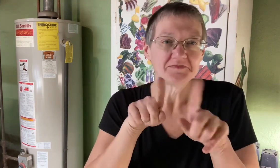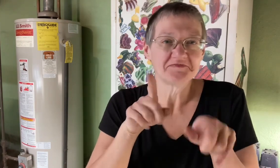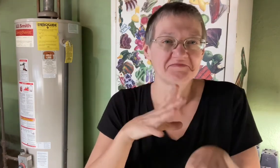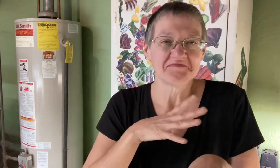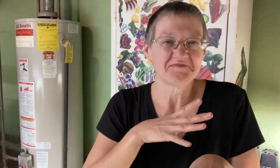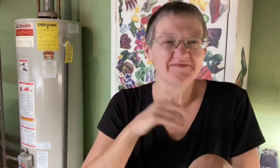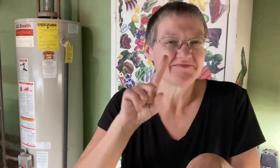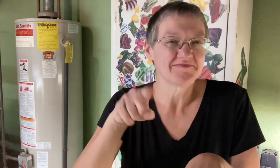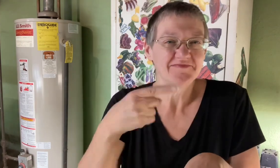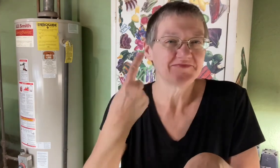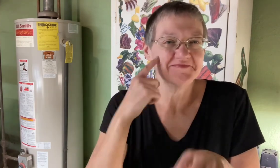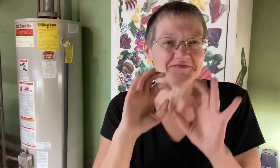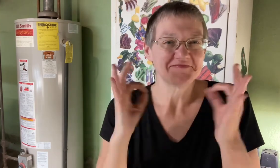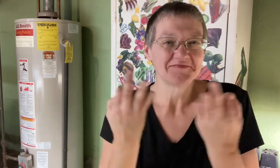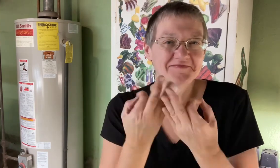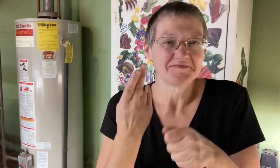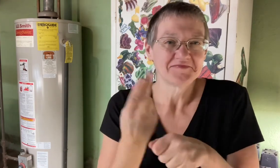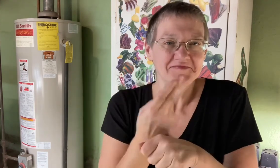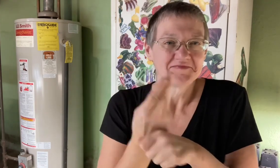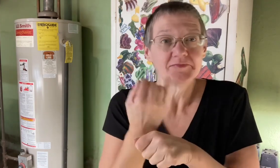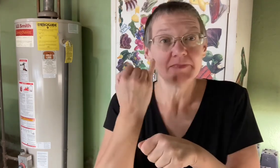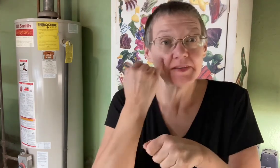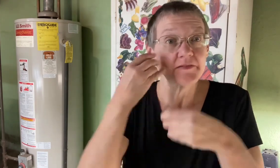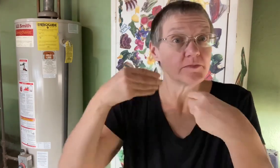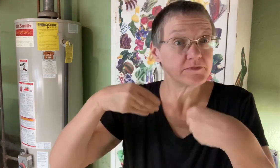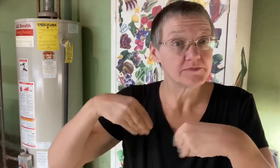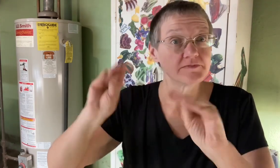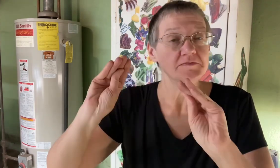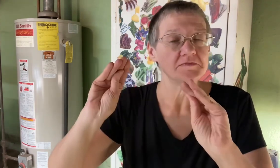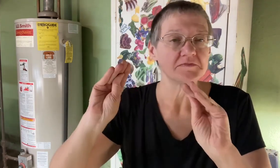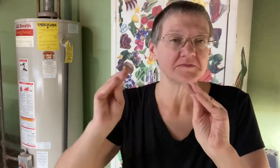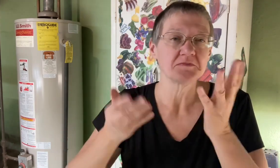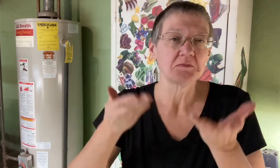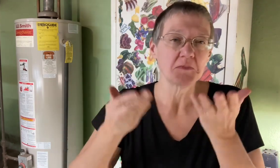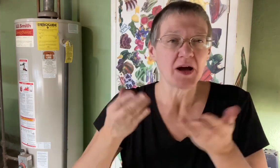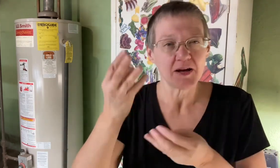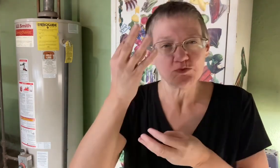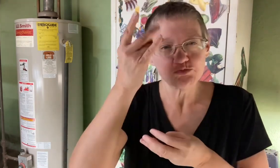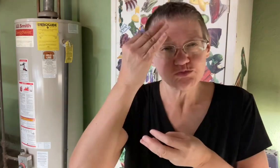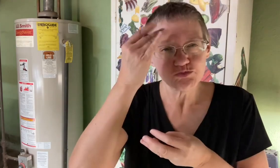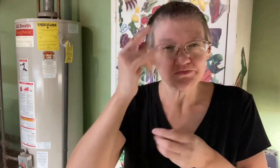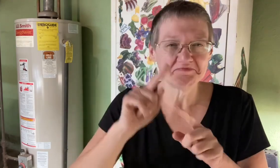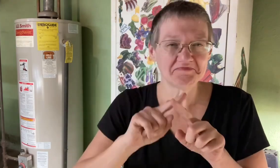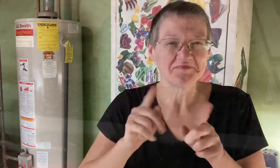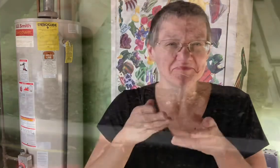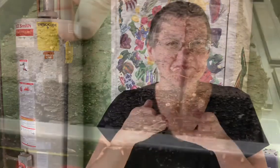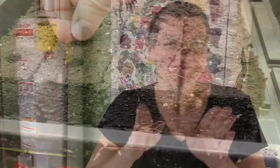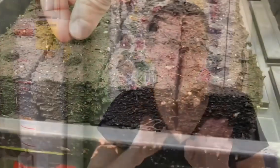circular, but I'm just growing them for the family. If I was selling them, I might start them in a different